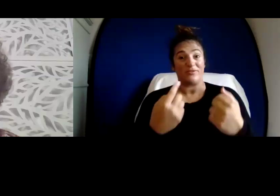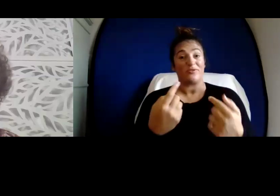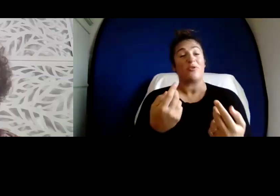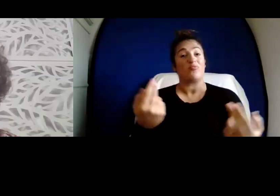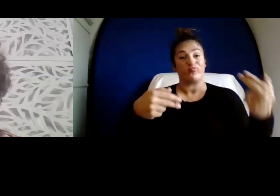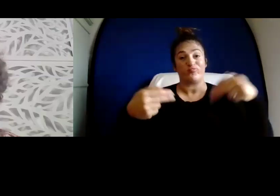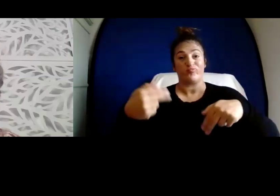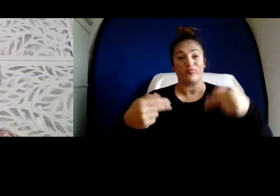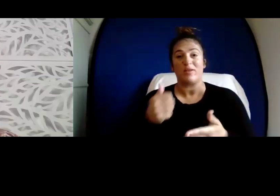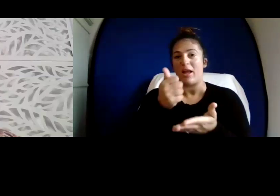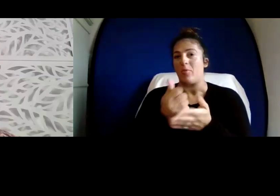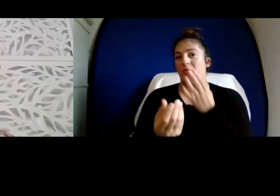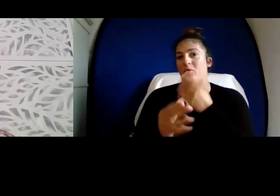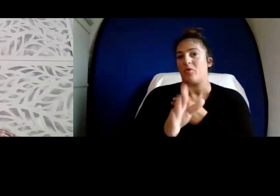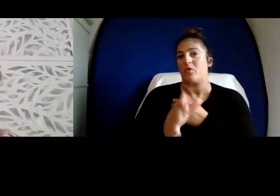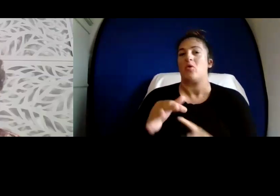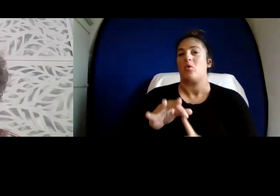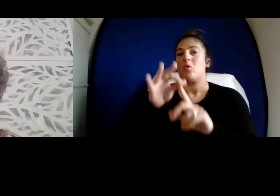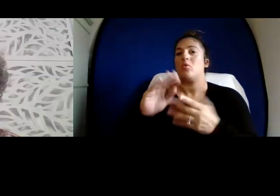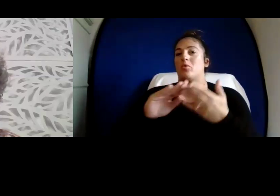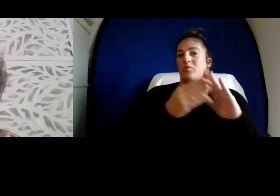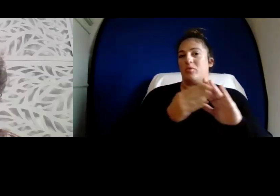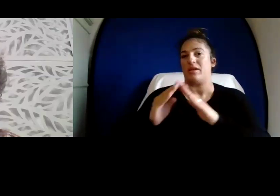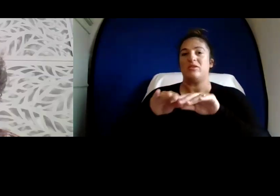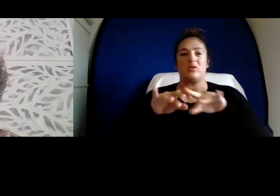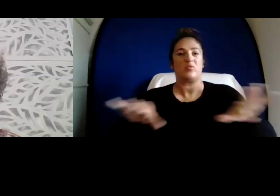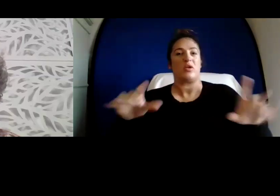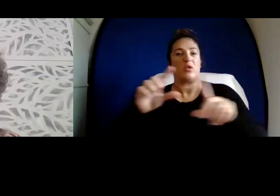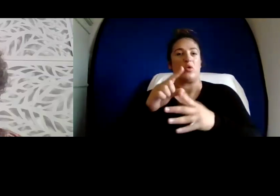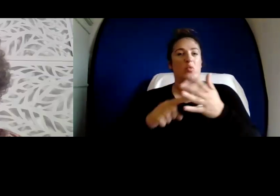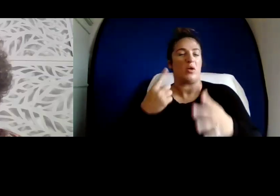helping inform your own communities based on what you've learned today. Thank you very much, everybody.